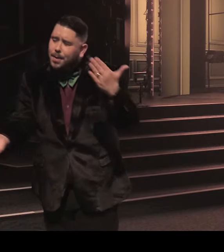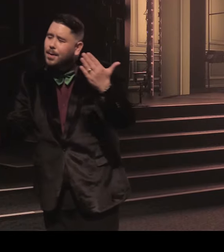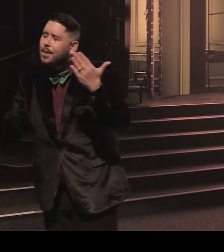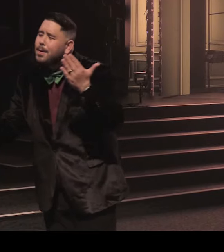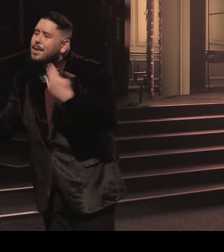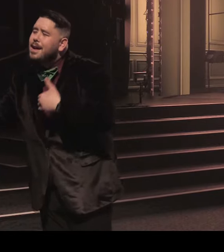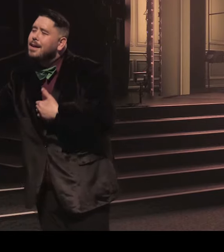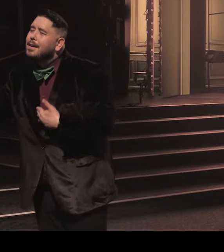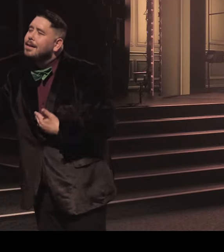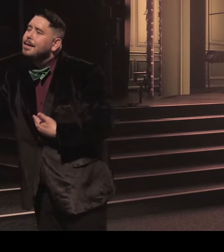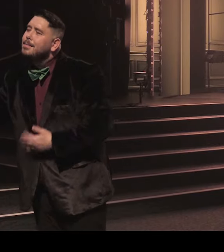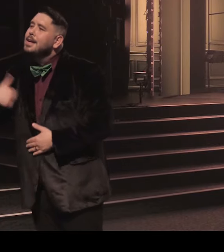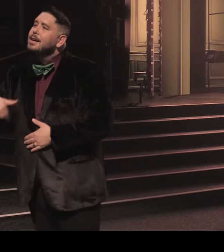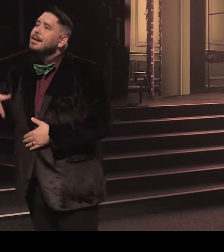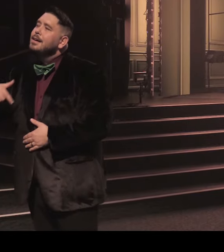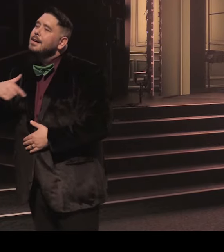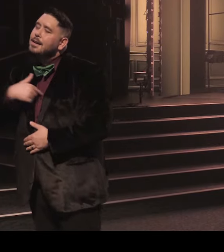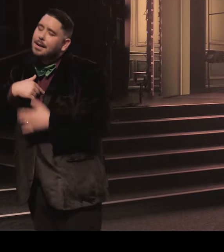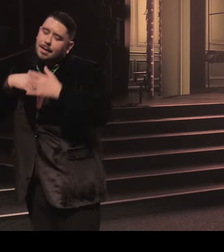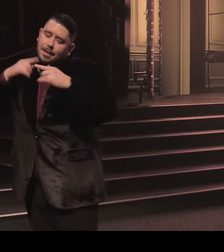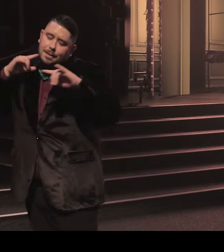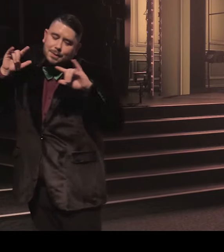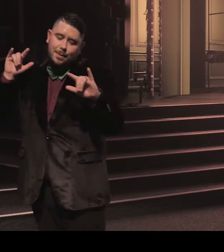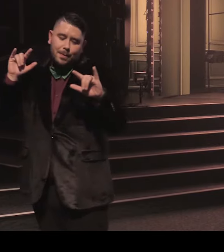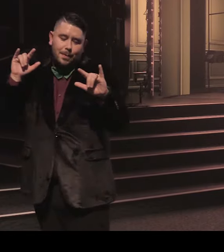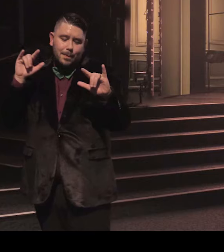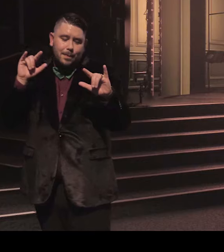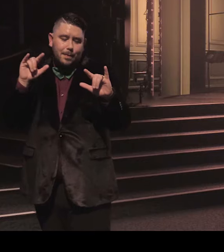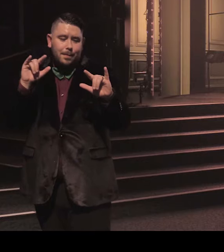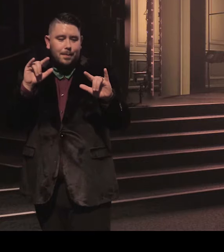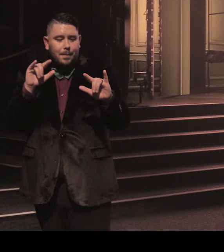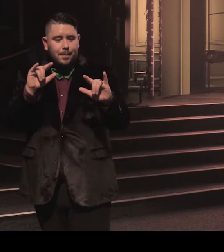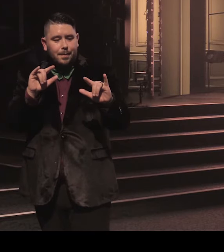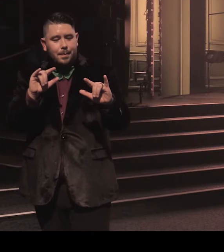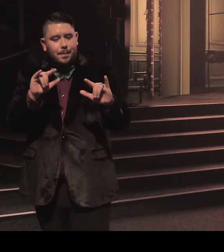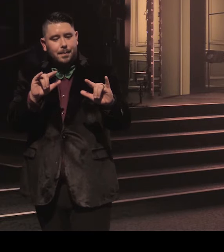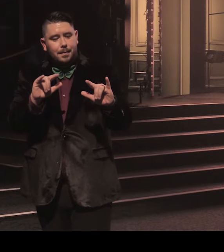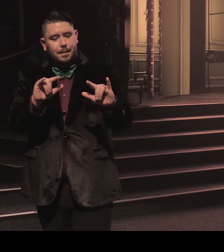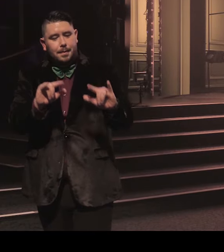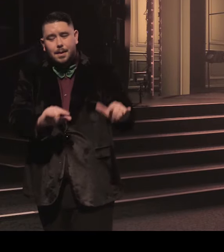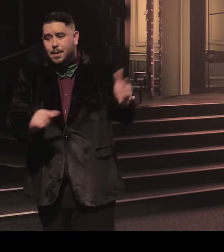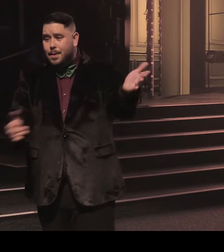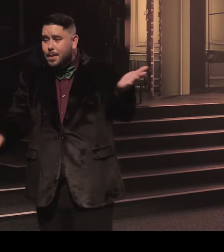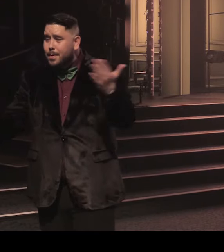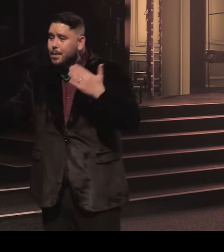Thank you.